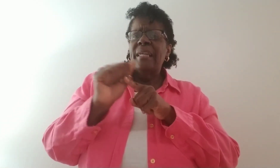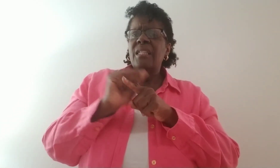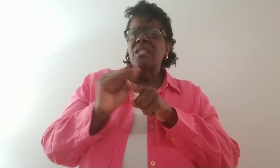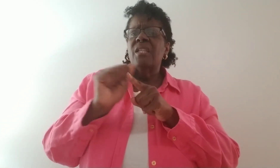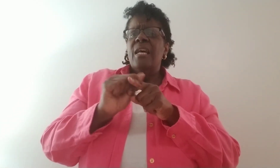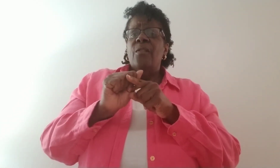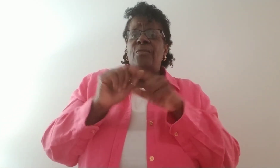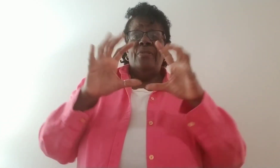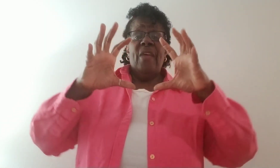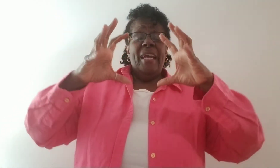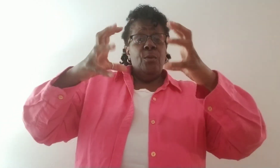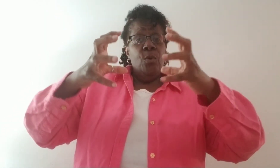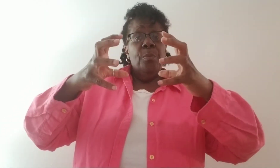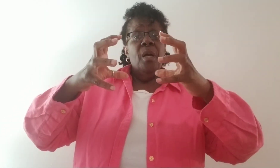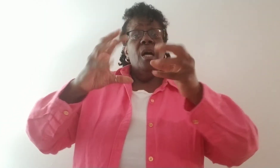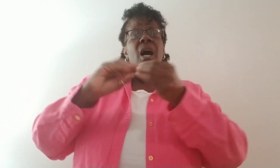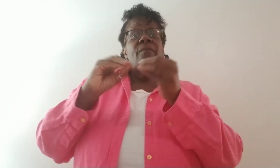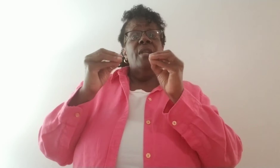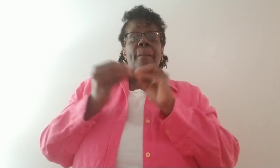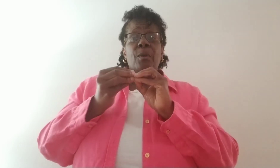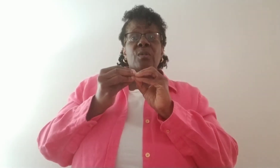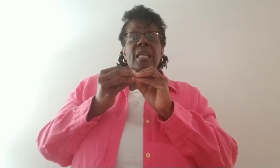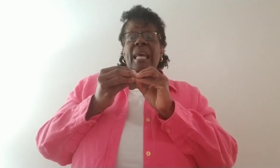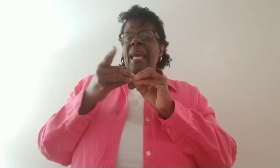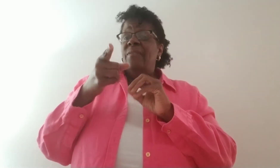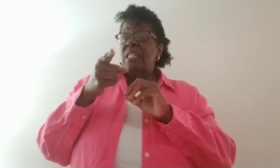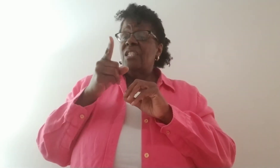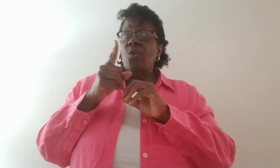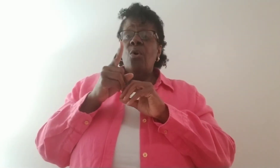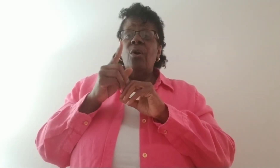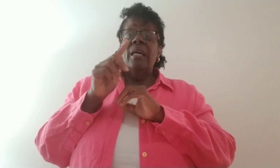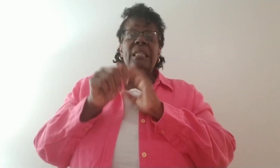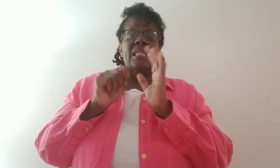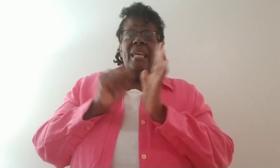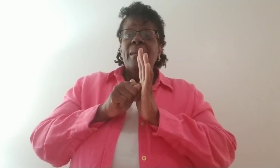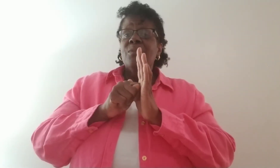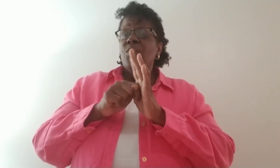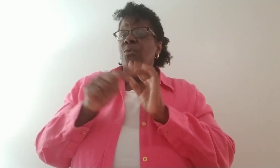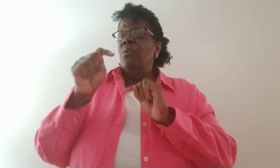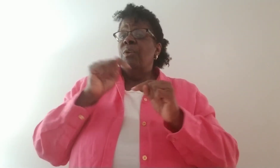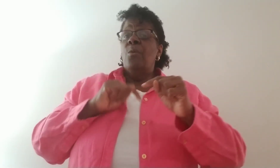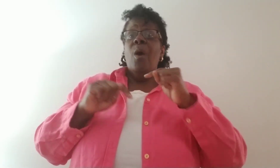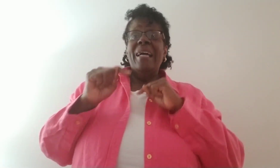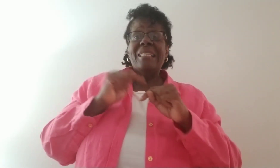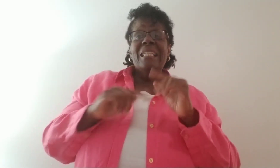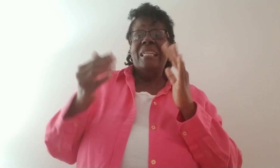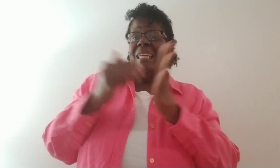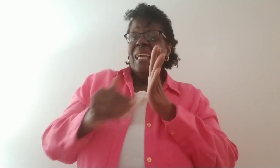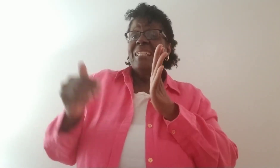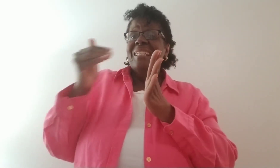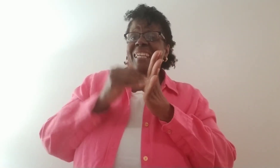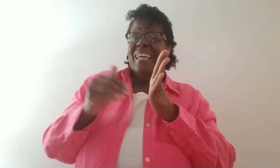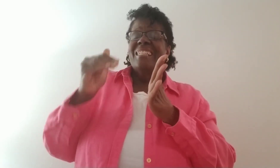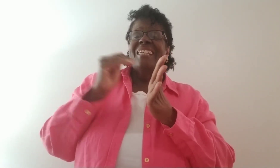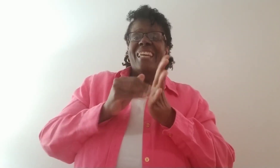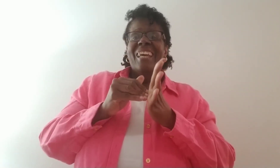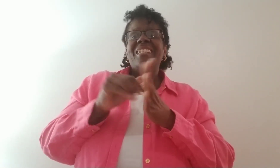practice that group of numbers. And this is on a tape, so you can rewind it again and again and again